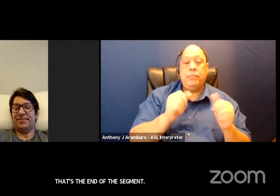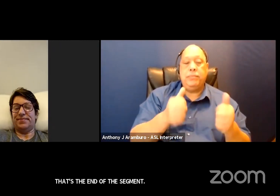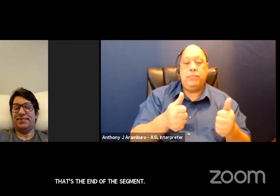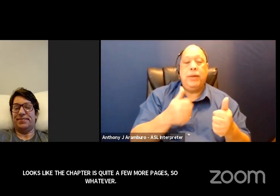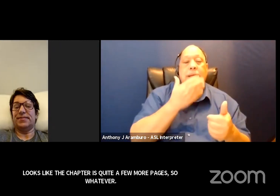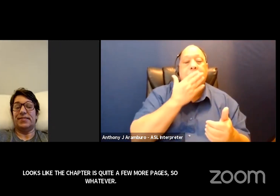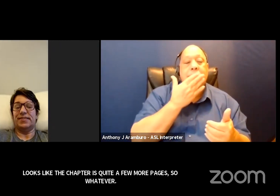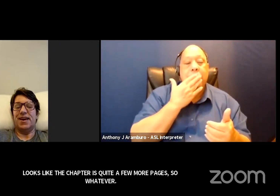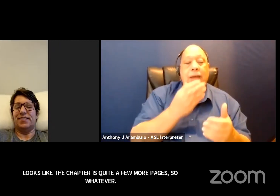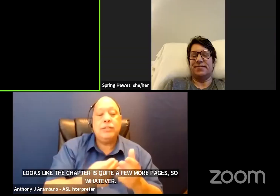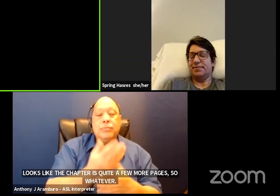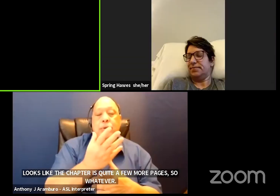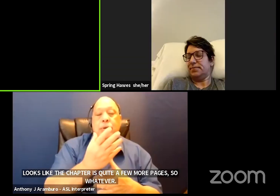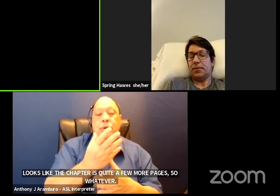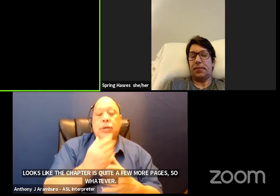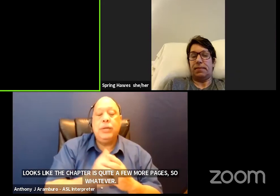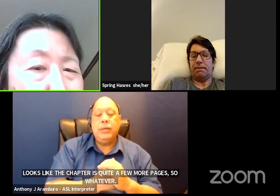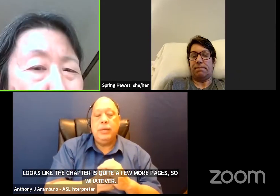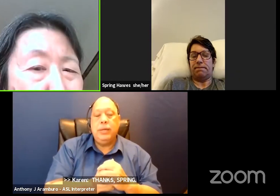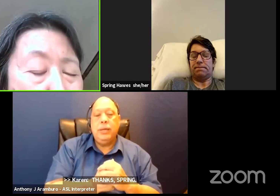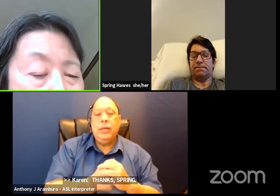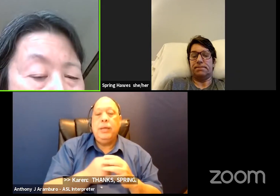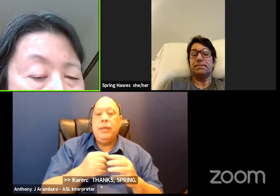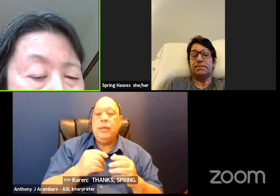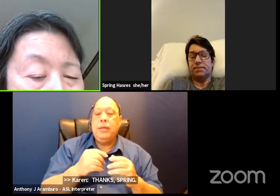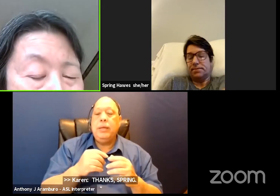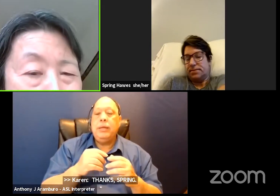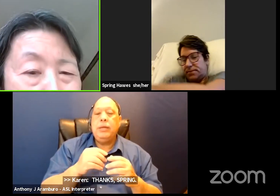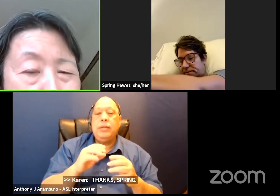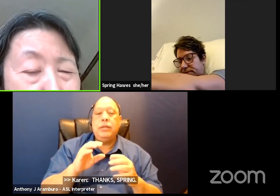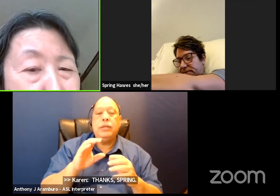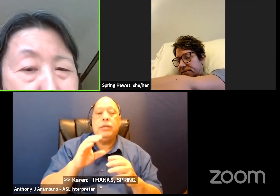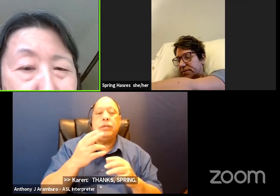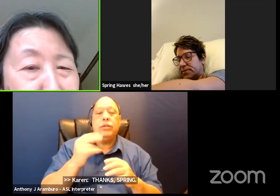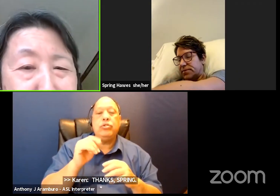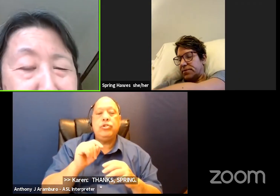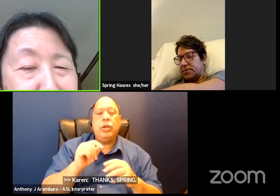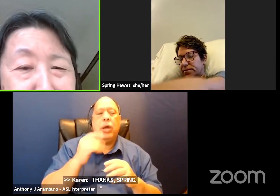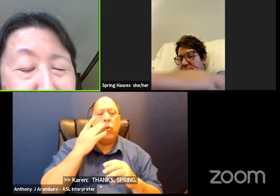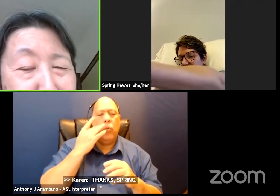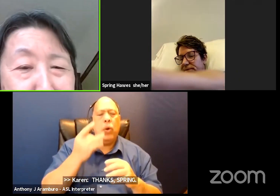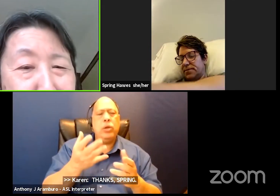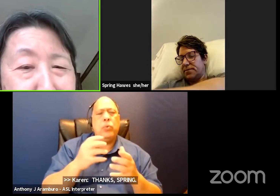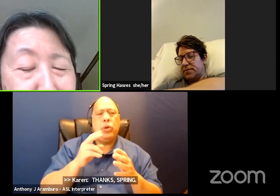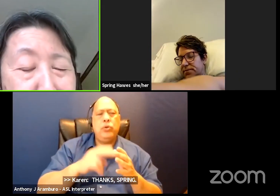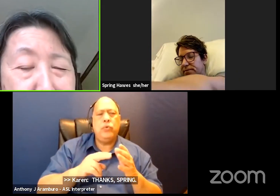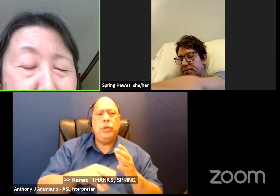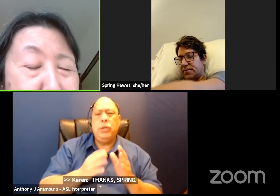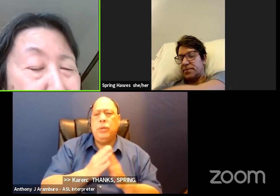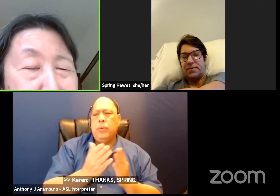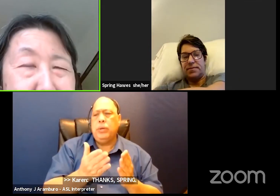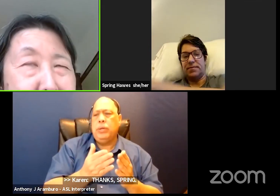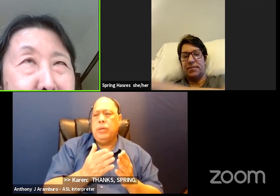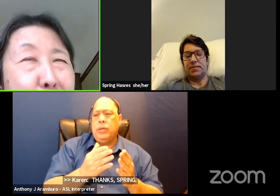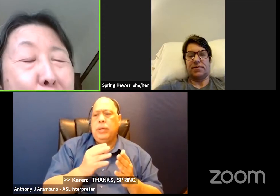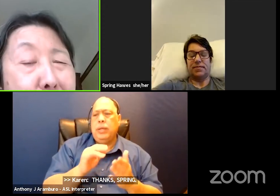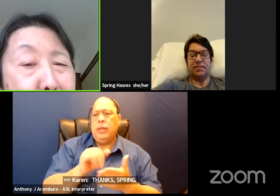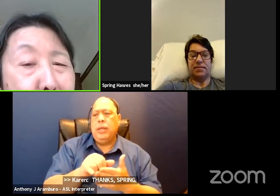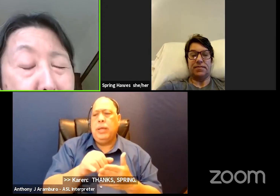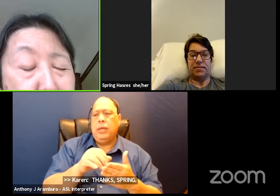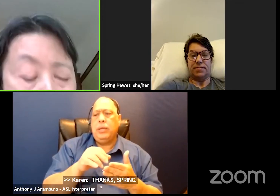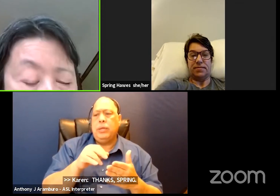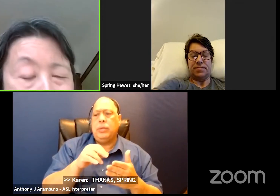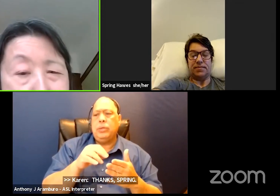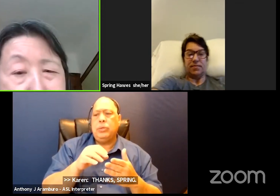Thanks, Ring. Maybe we can chat about why you wanted to read the book, because the story is, it's so